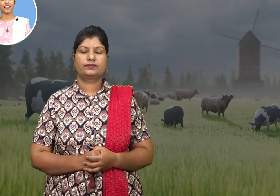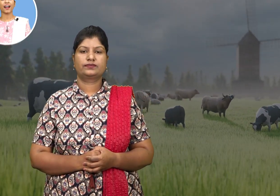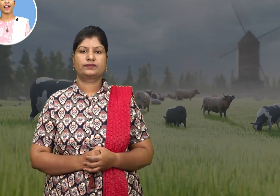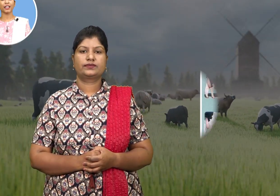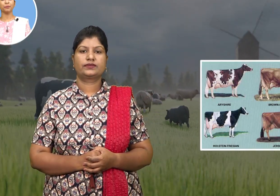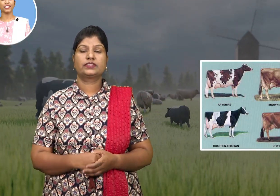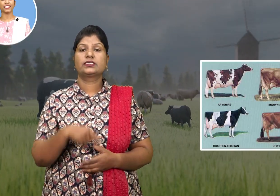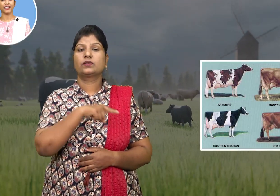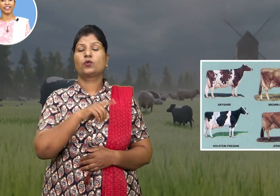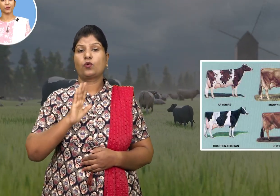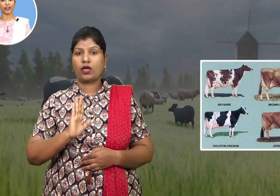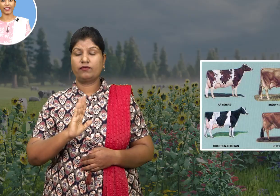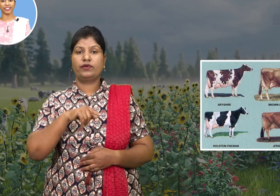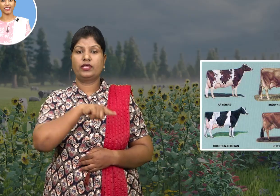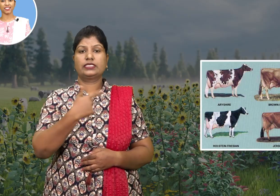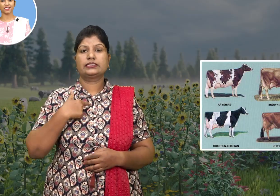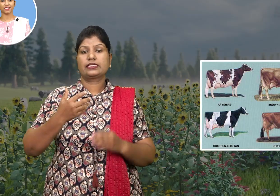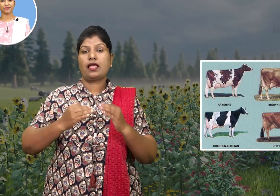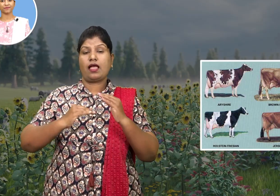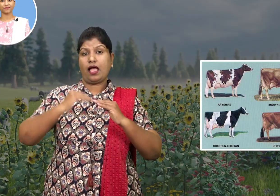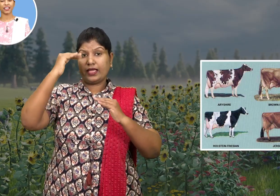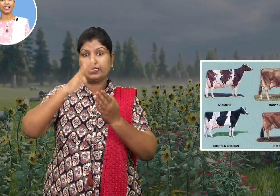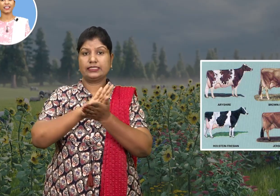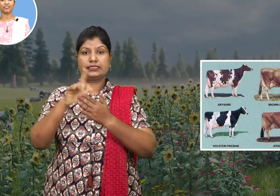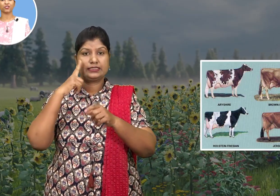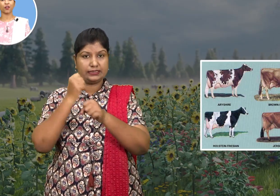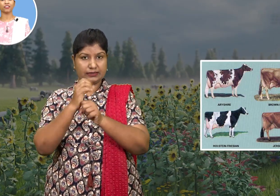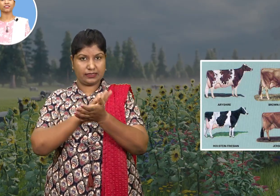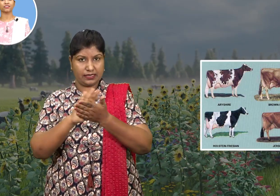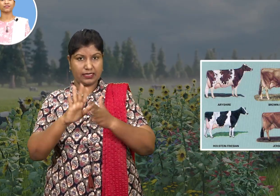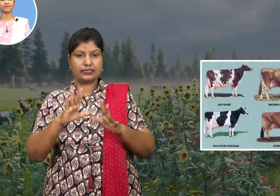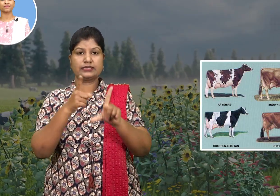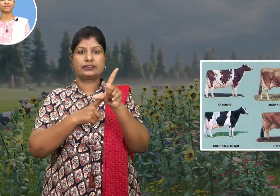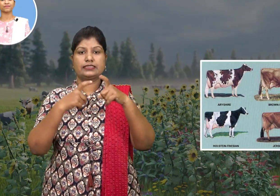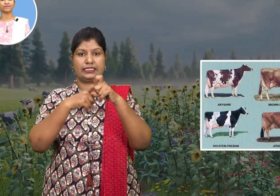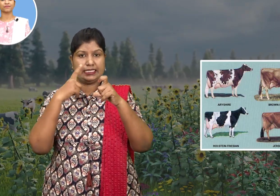Being high milk yielding varieties, livestock